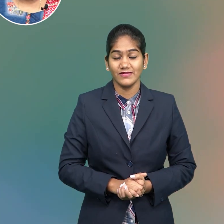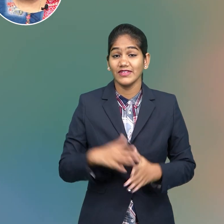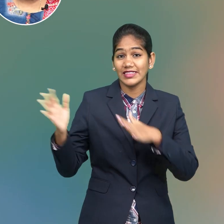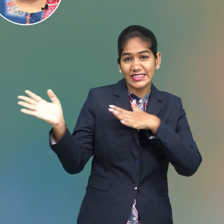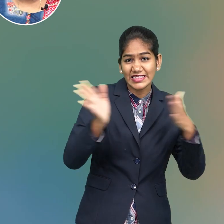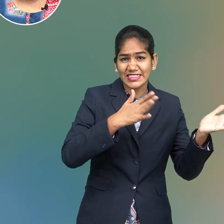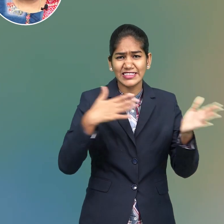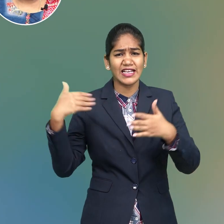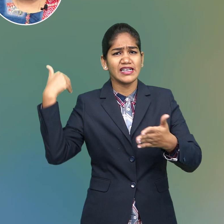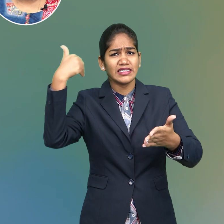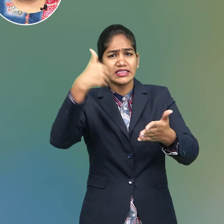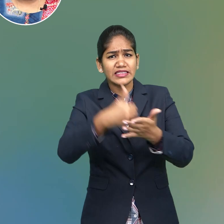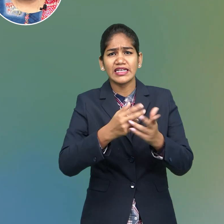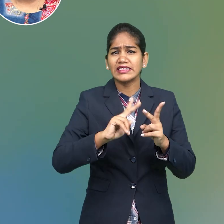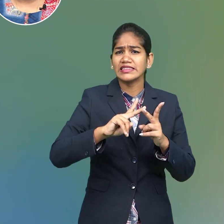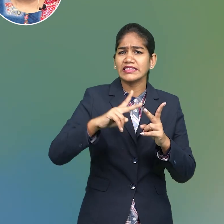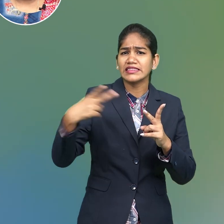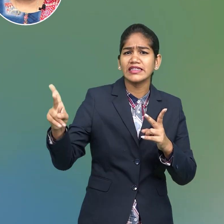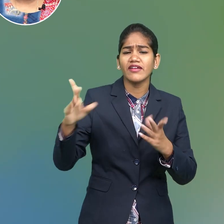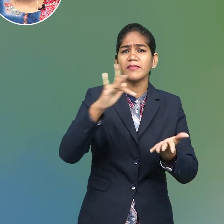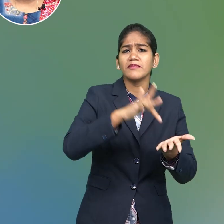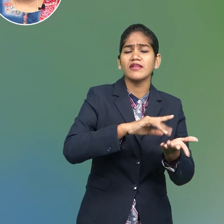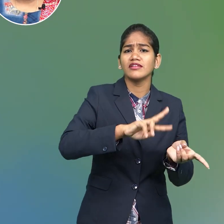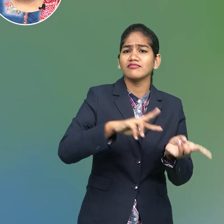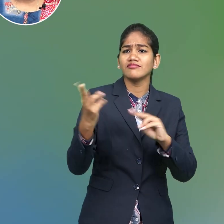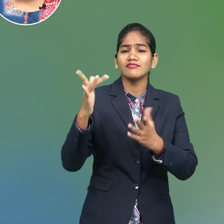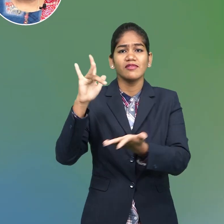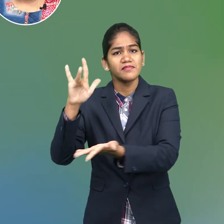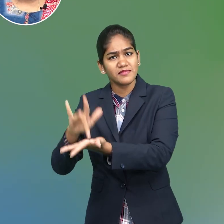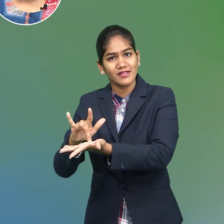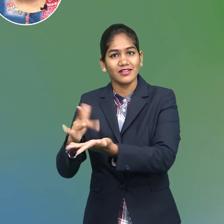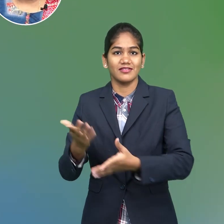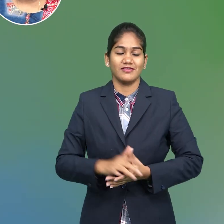The climate differs from place to place.